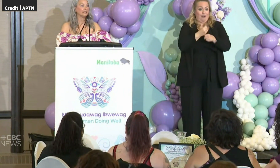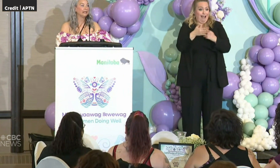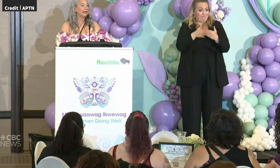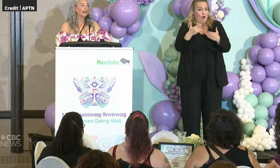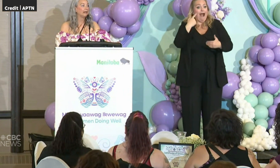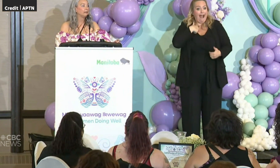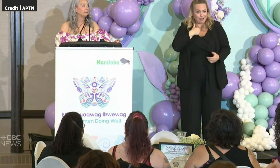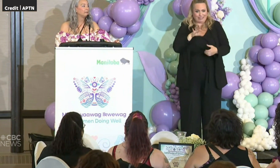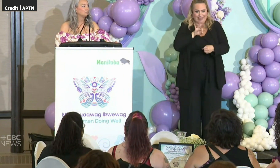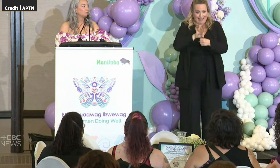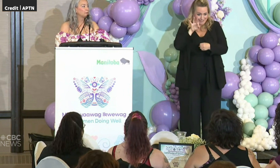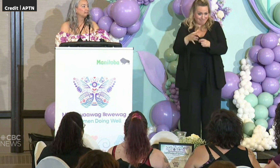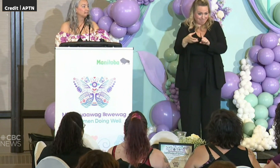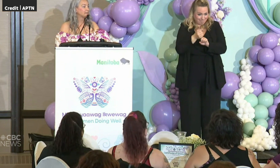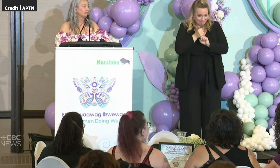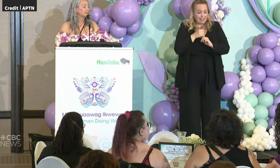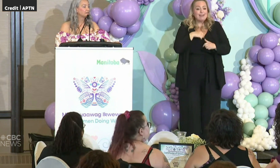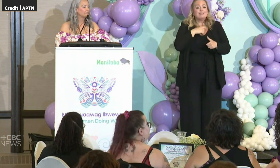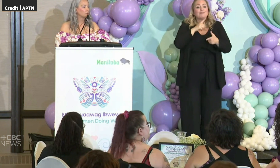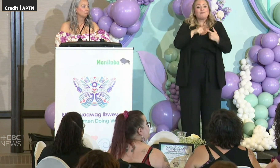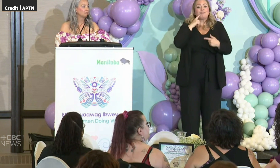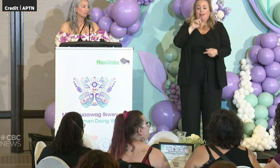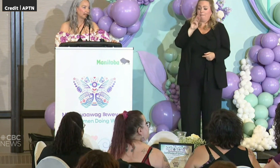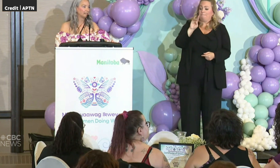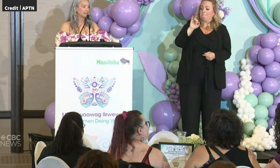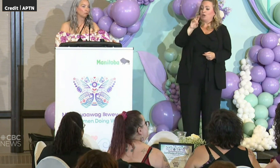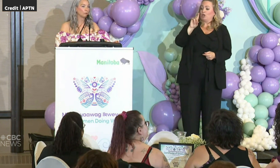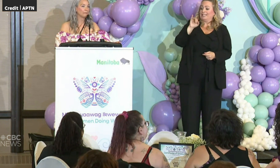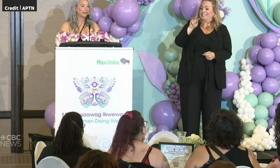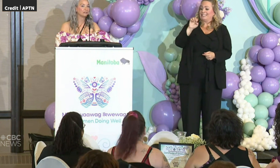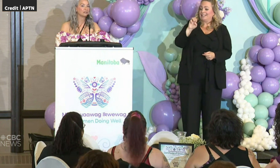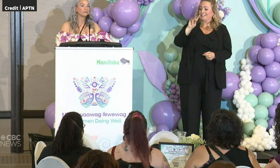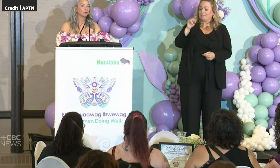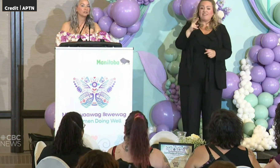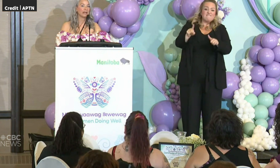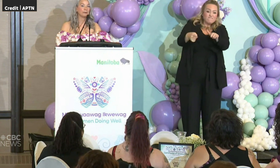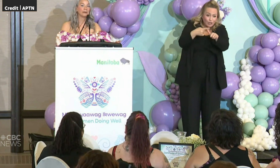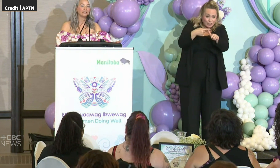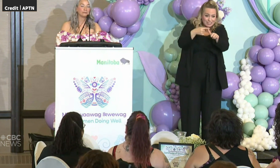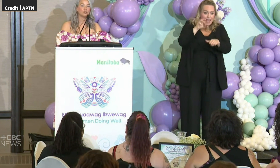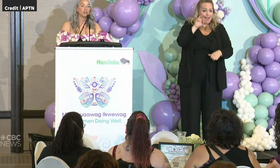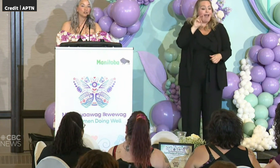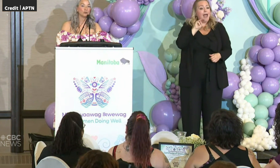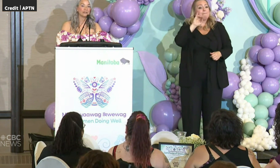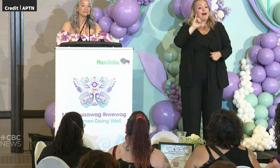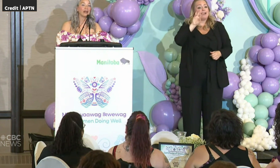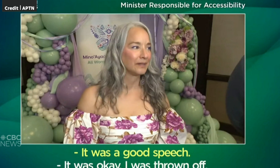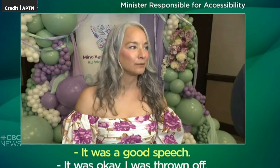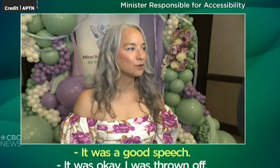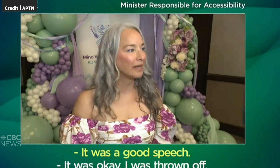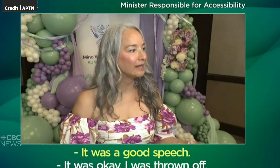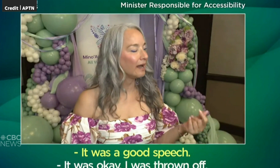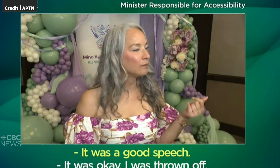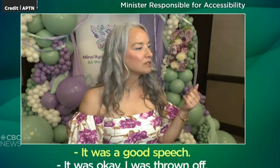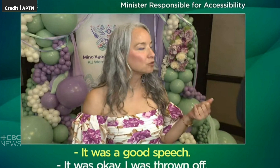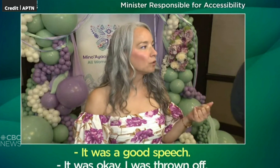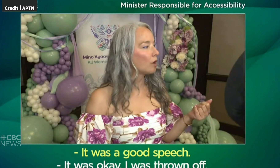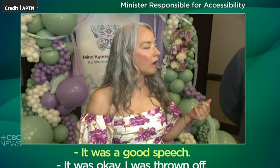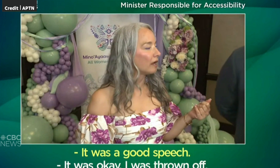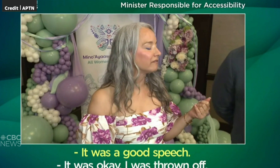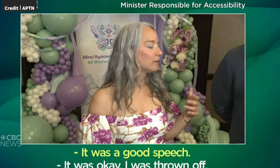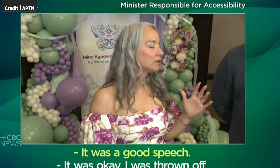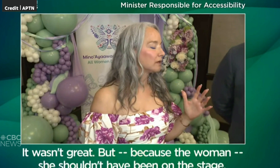these comments from Fontaine, Manitoba's accessibility minister, caught on camera last week by APTN. It was okay, I was